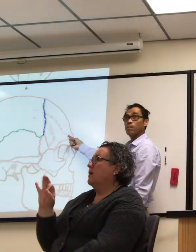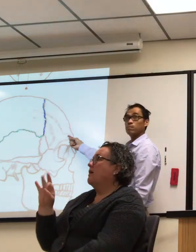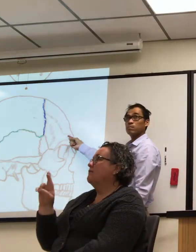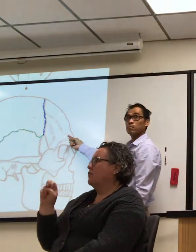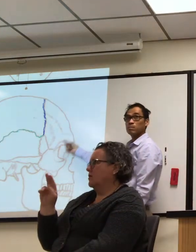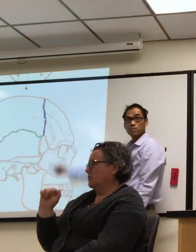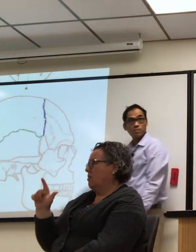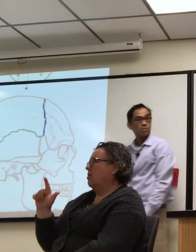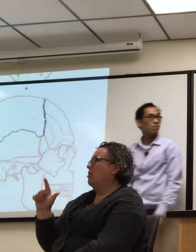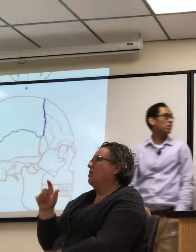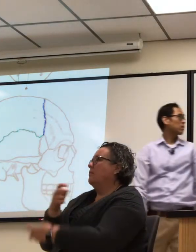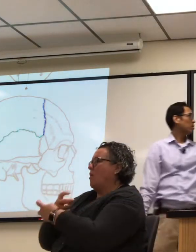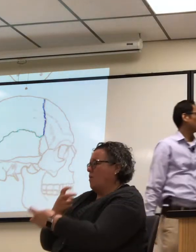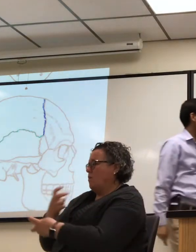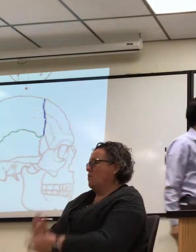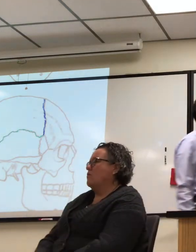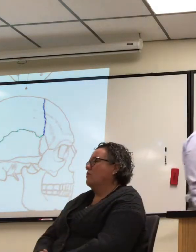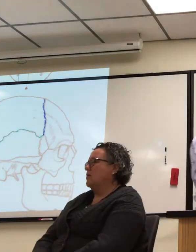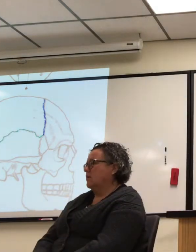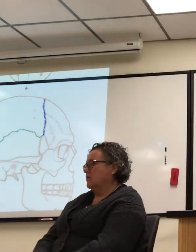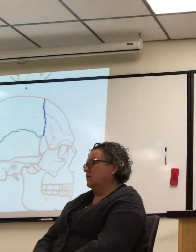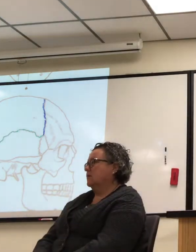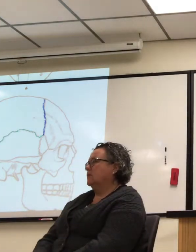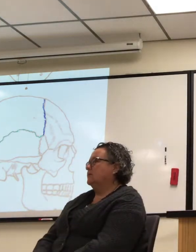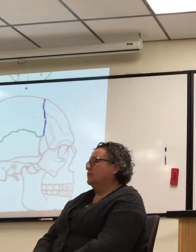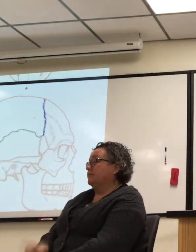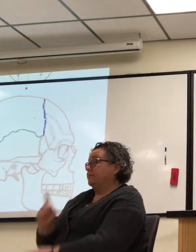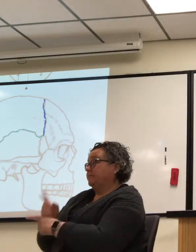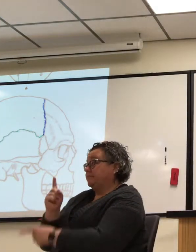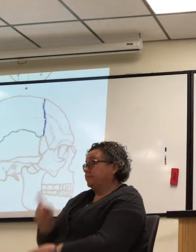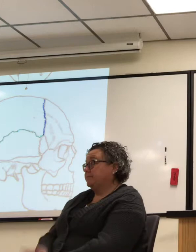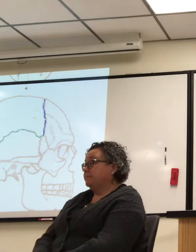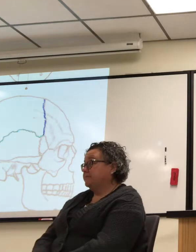Frontal bone. Right?